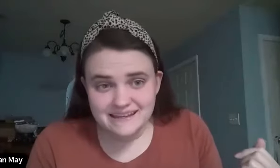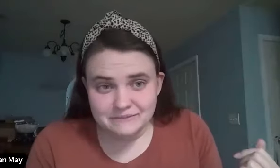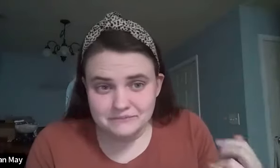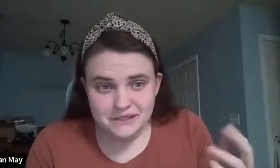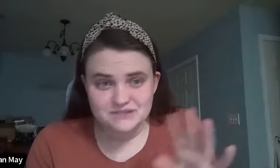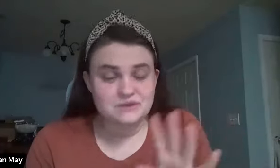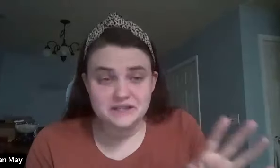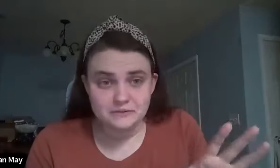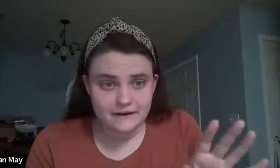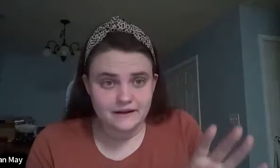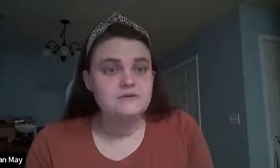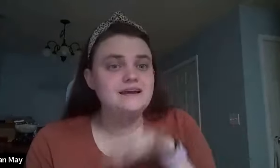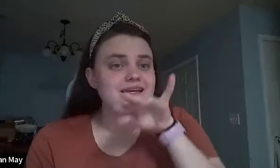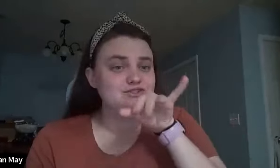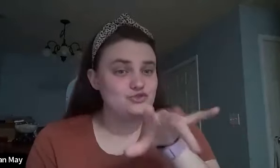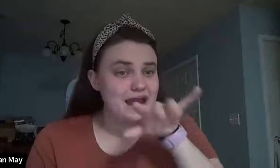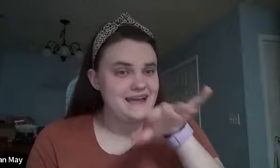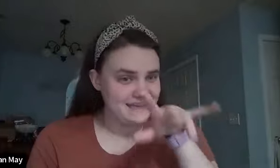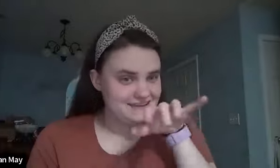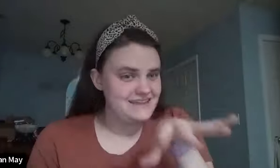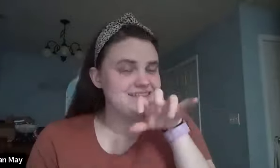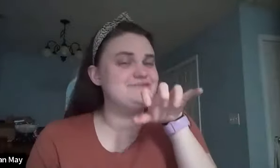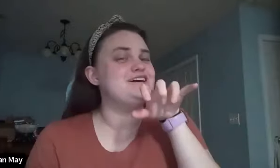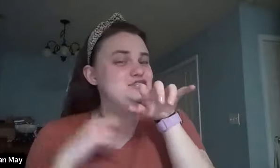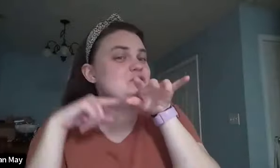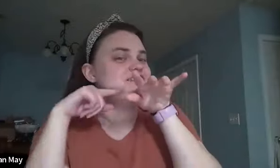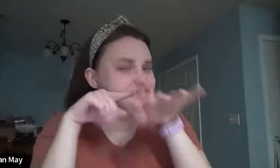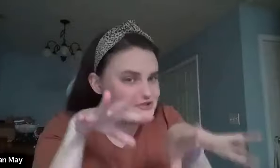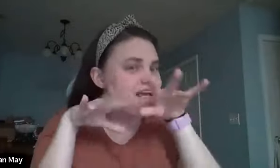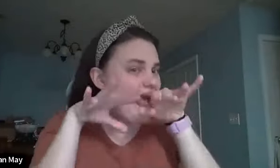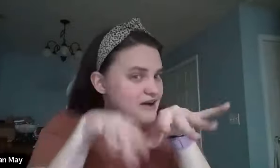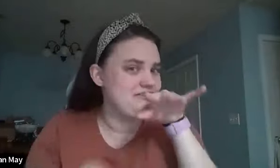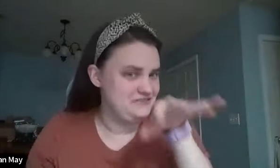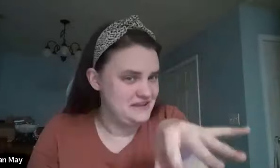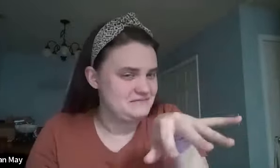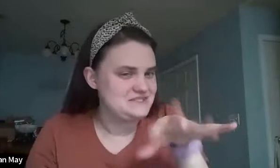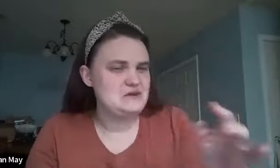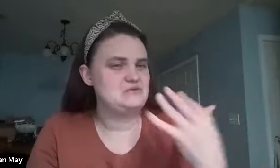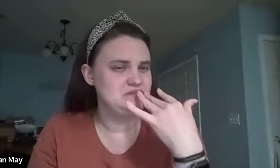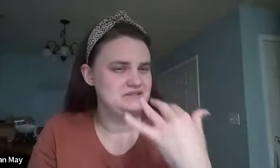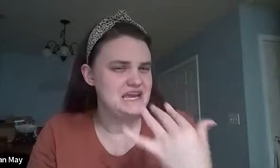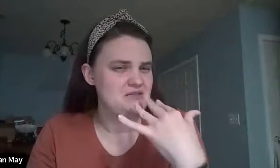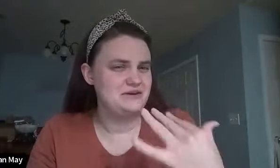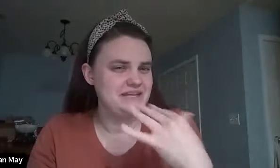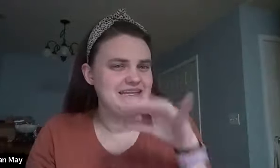Dragon, because we're here right now, is dragon. And that's because you are shooting out the flames. So you see how there can be an